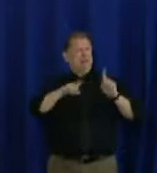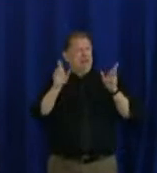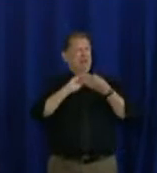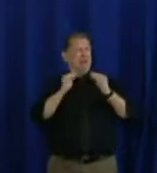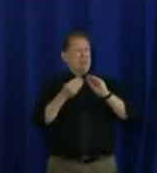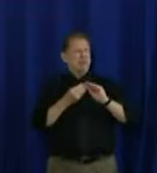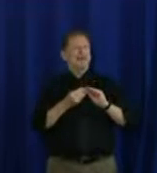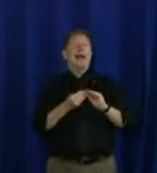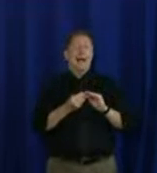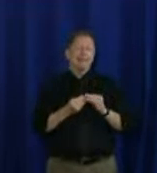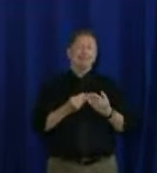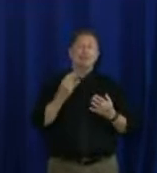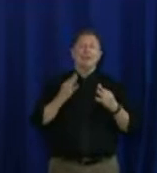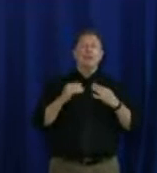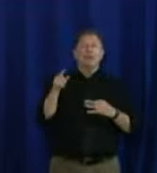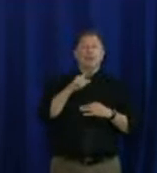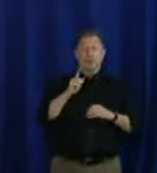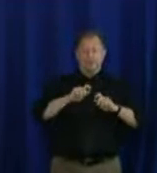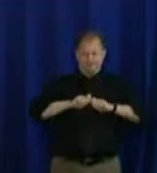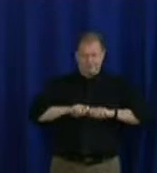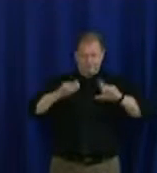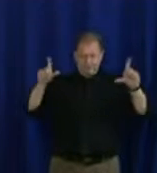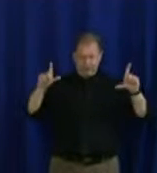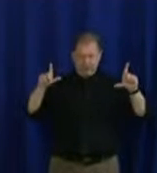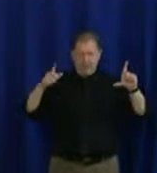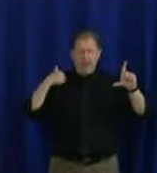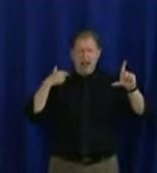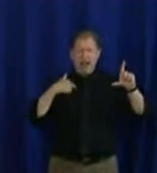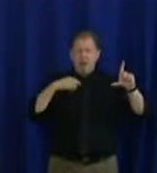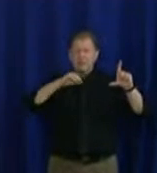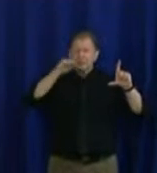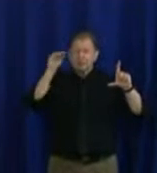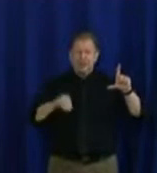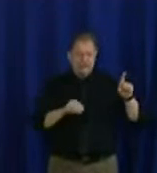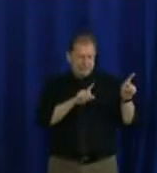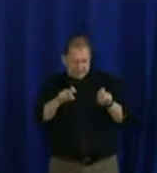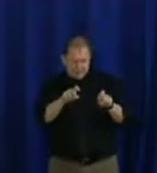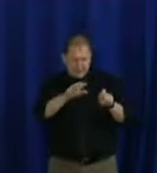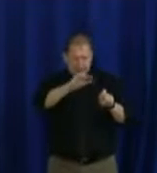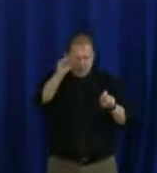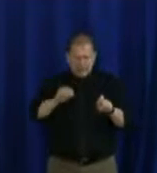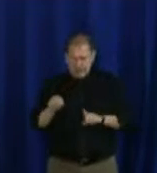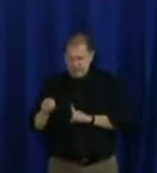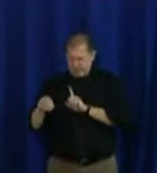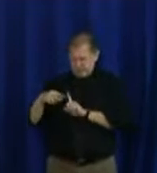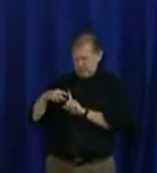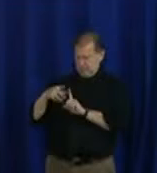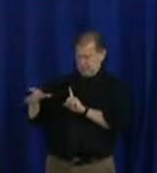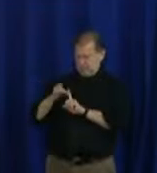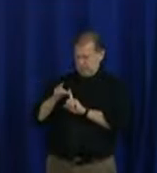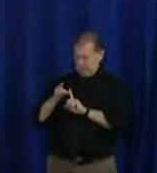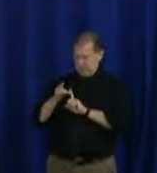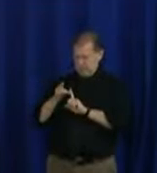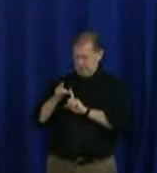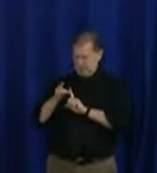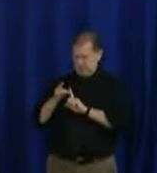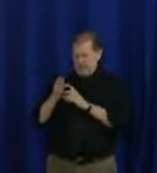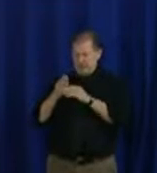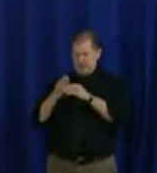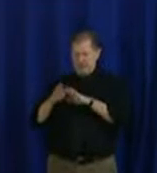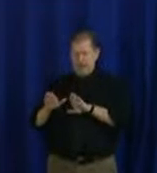look on our dashboard right now, we calculate our percent positivity by the number of positive tests divided by the number